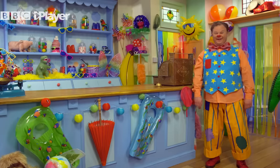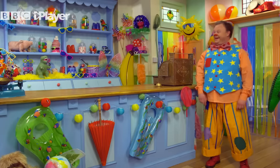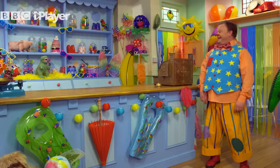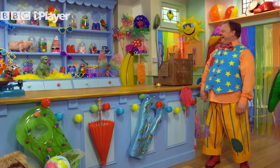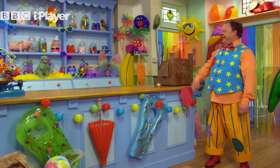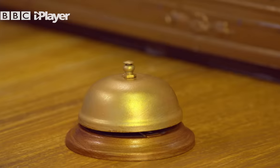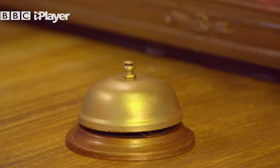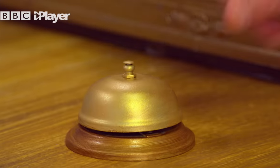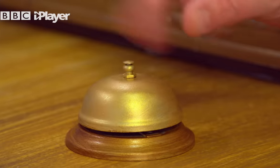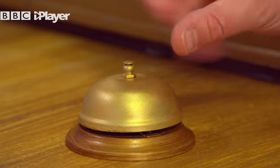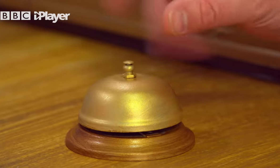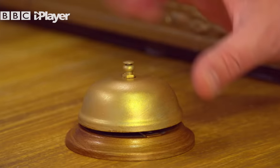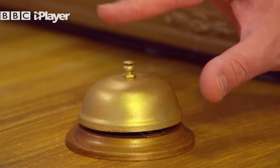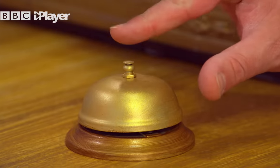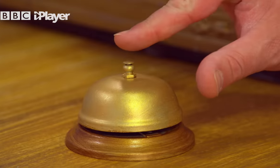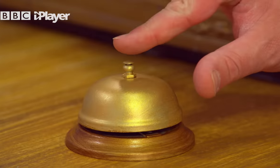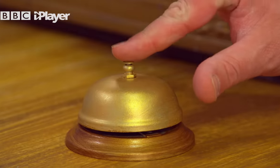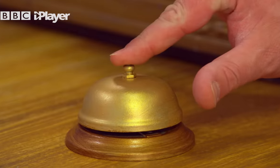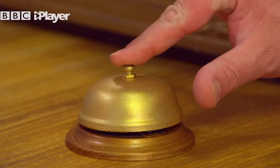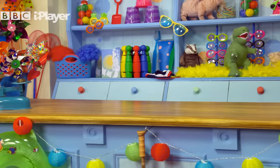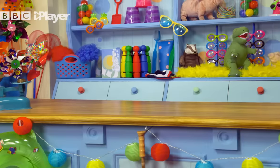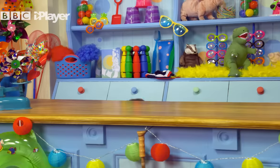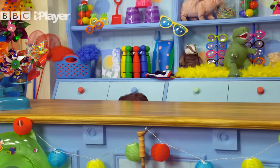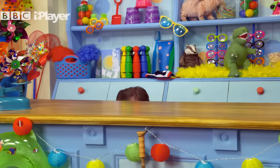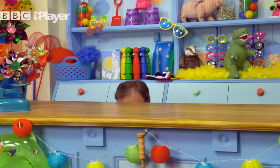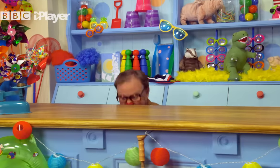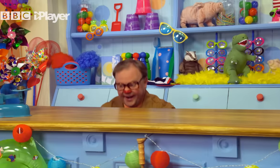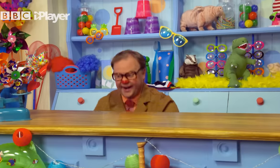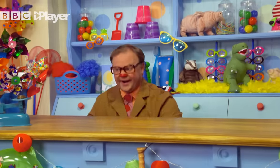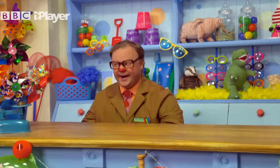shop. Oh.